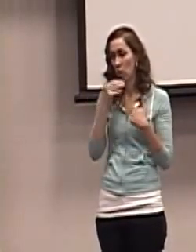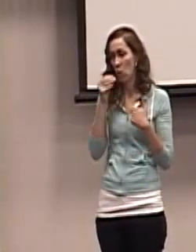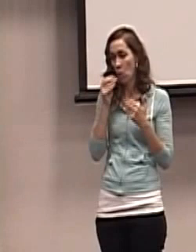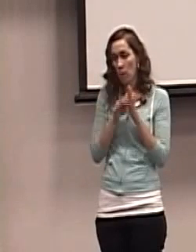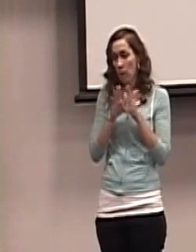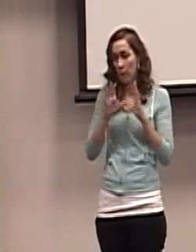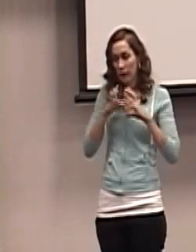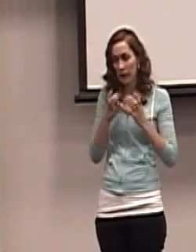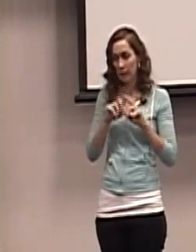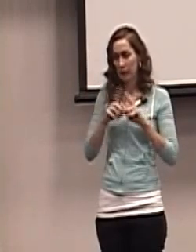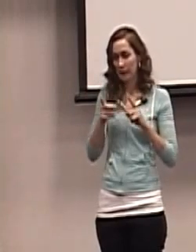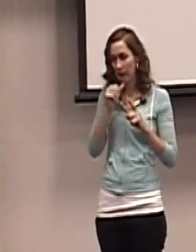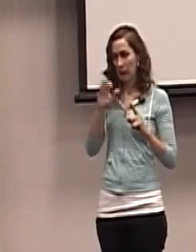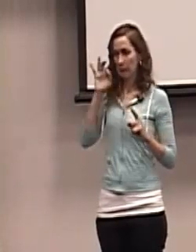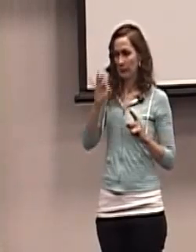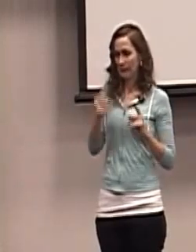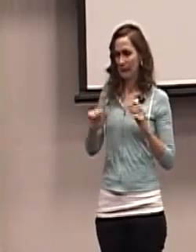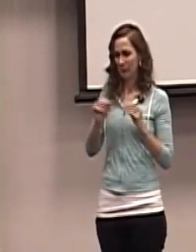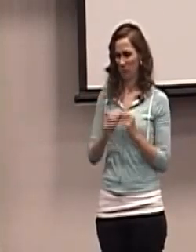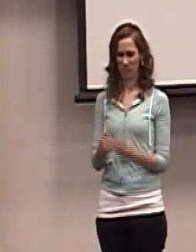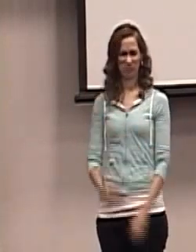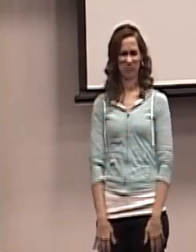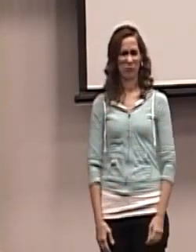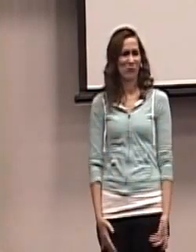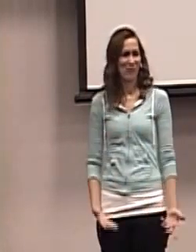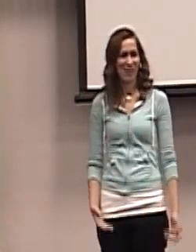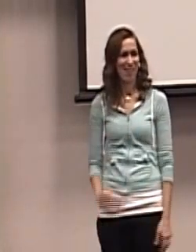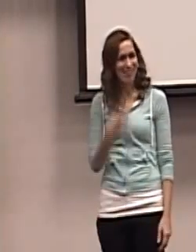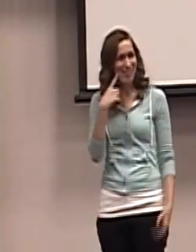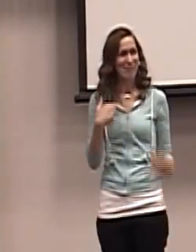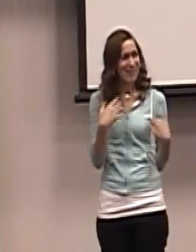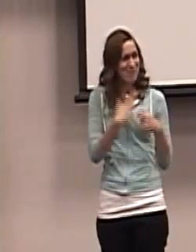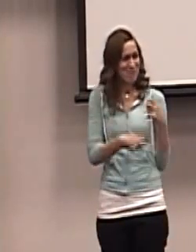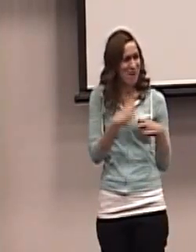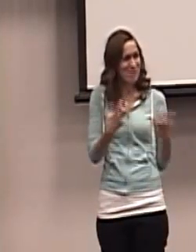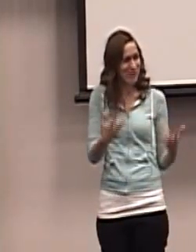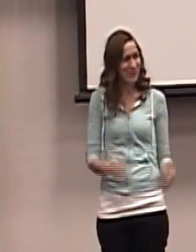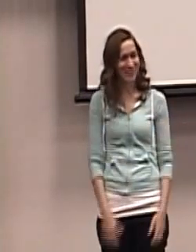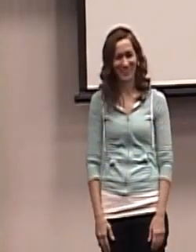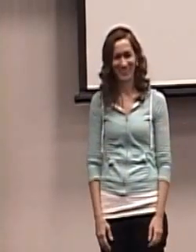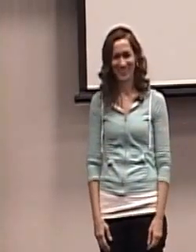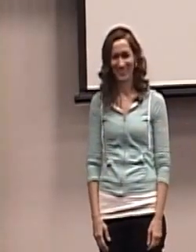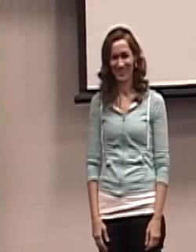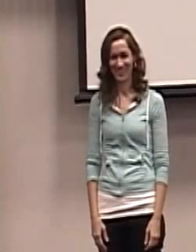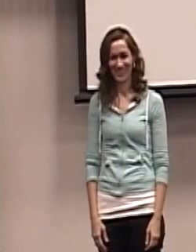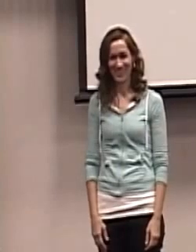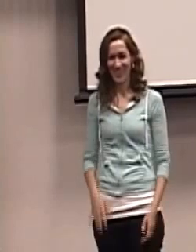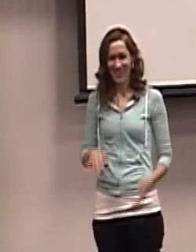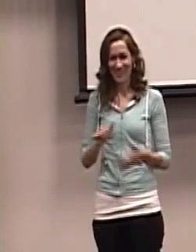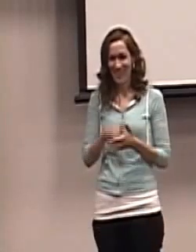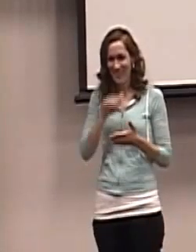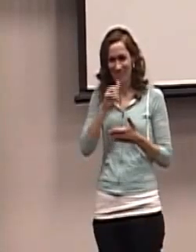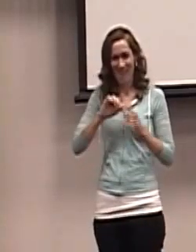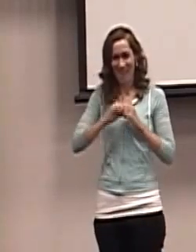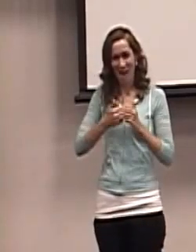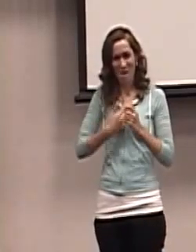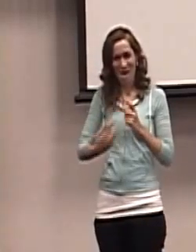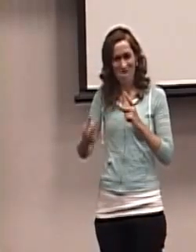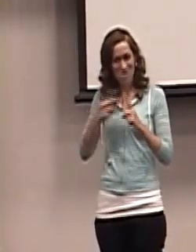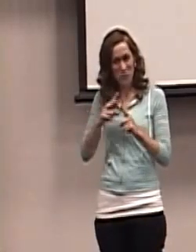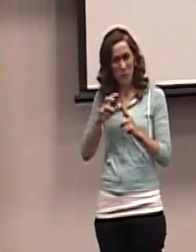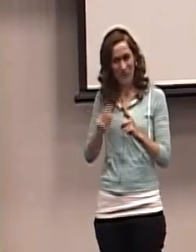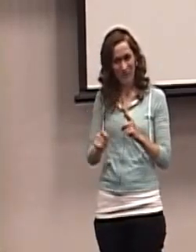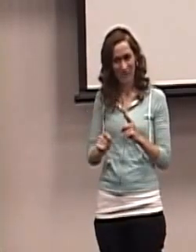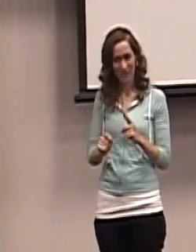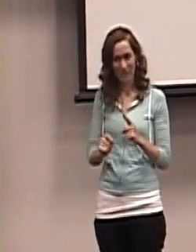preach anymore. I said, I think we have a problem here, because that's not the way I see things. The fact that